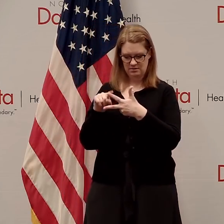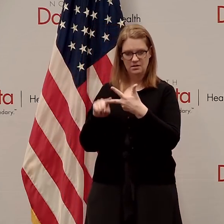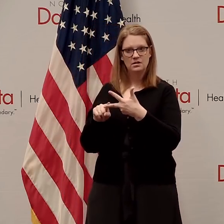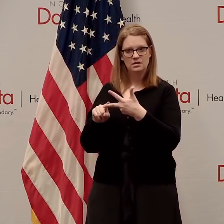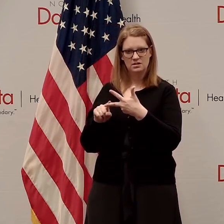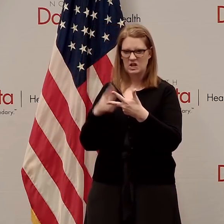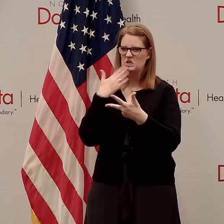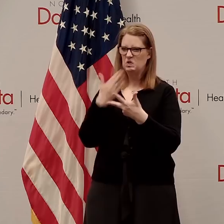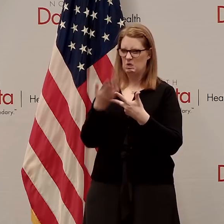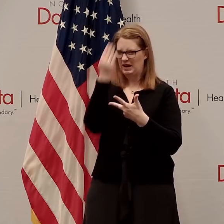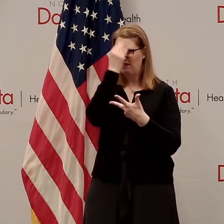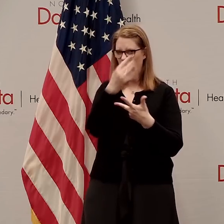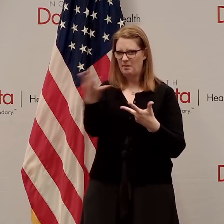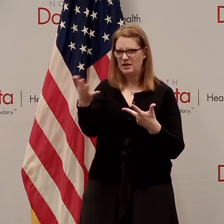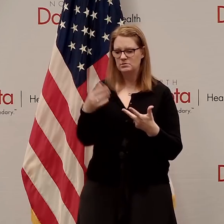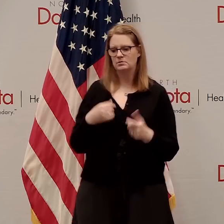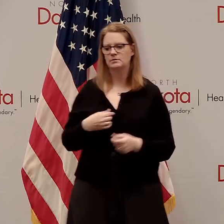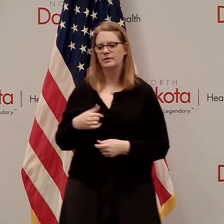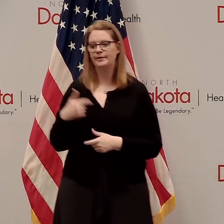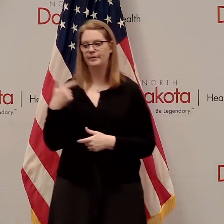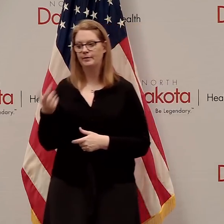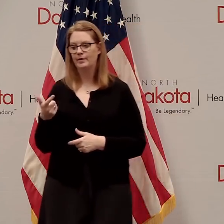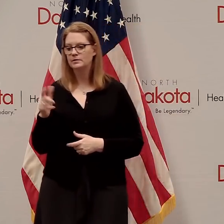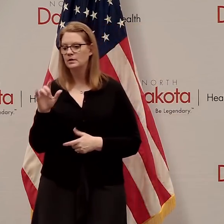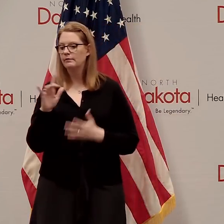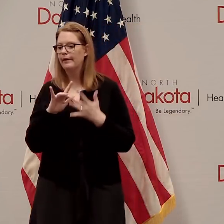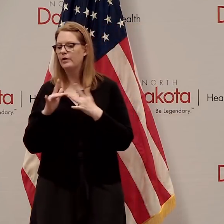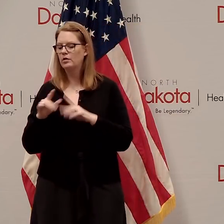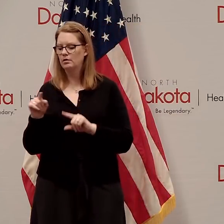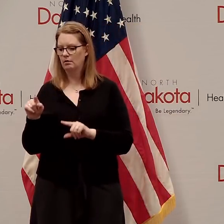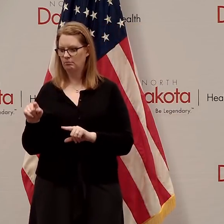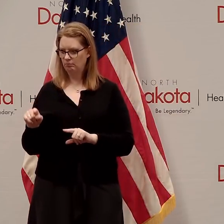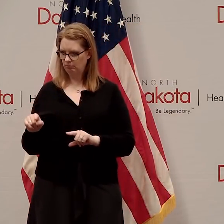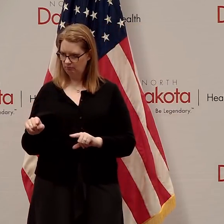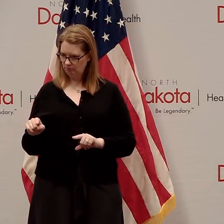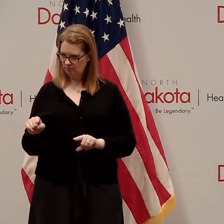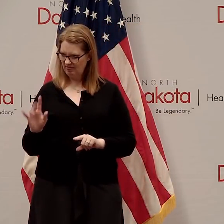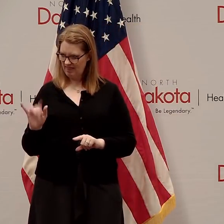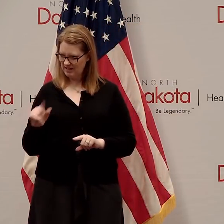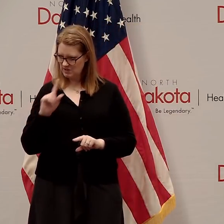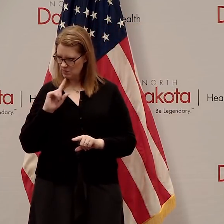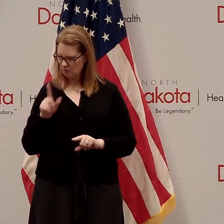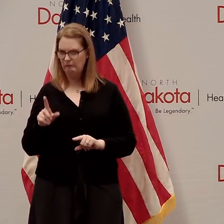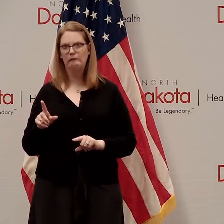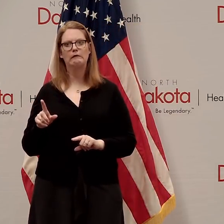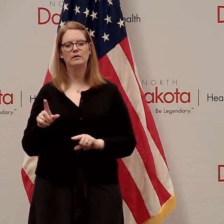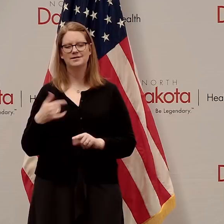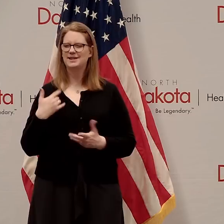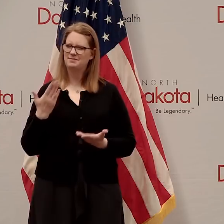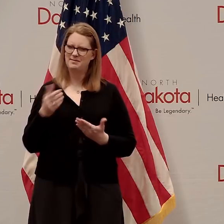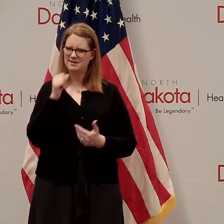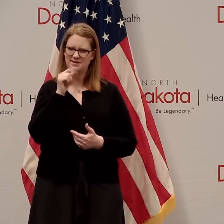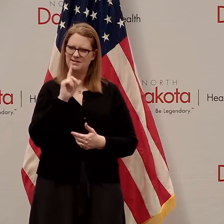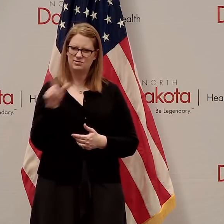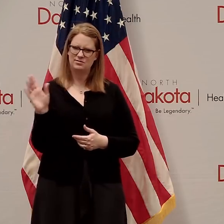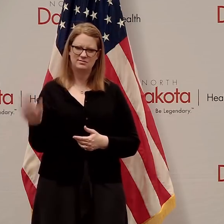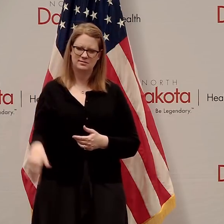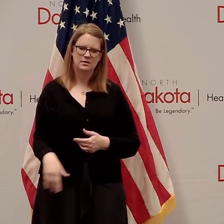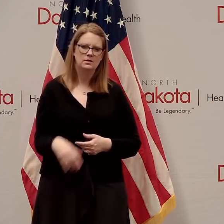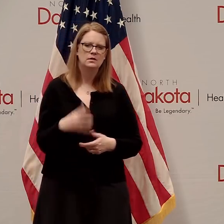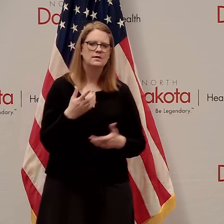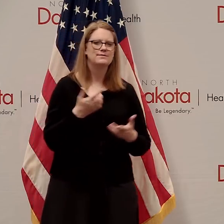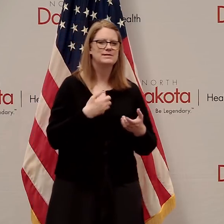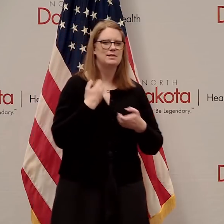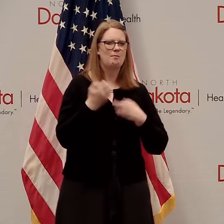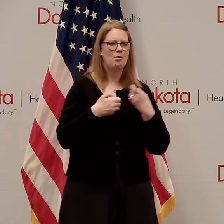sources as opposed to getting information off the internet that may be adding to your stress. And again, if you're experiencing emotional distress